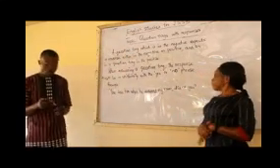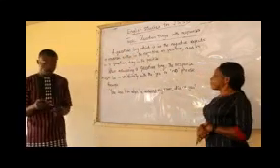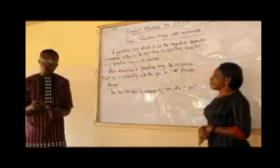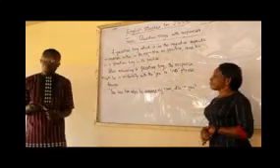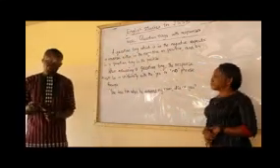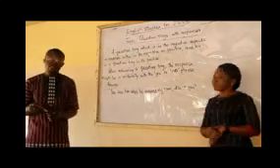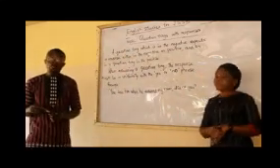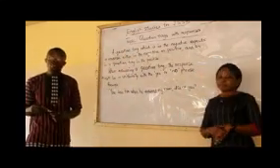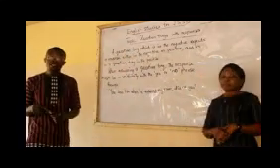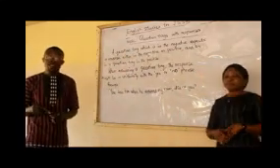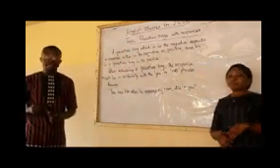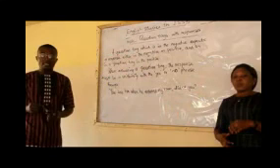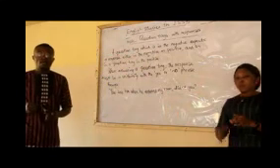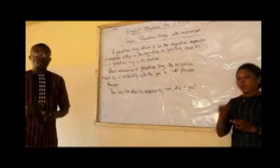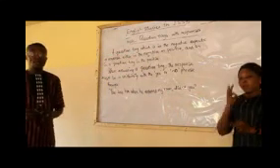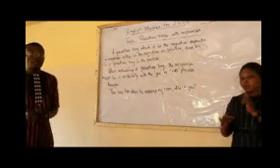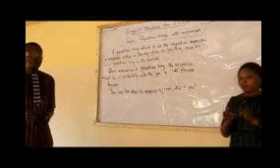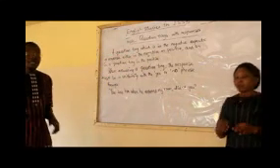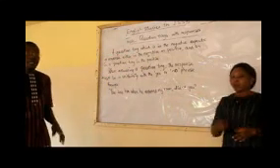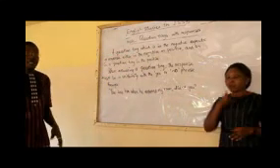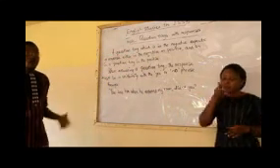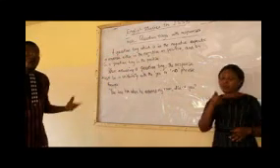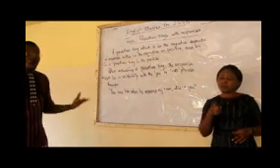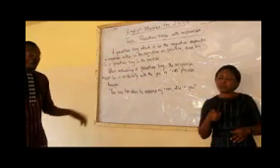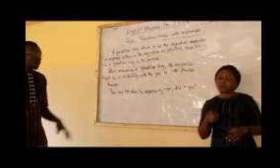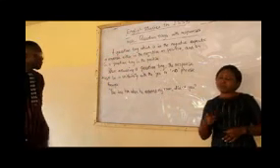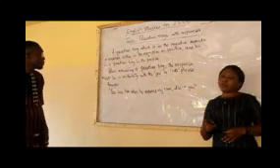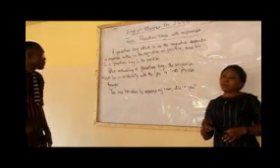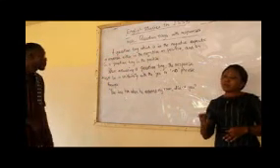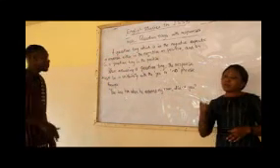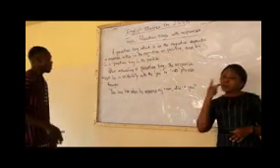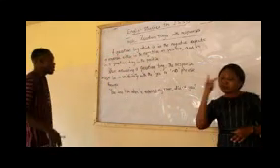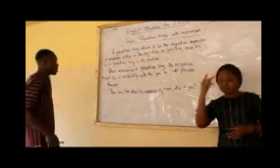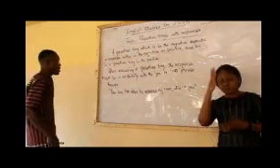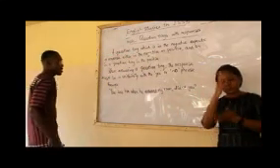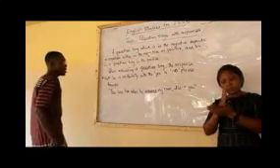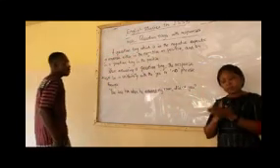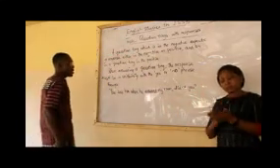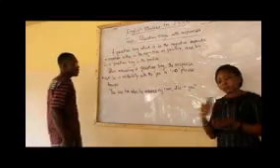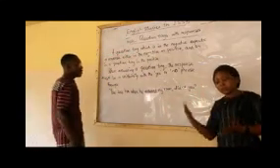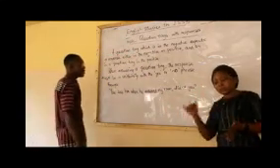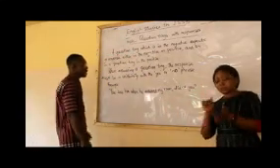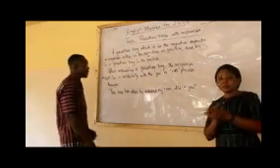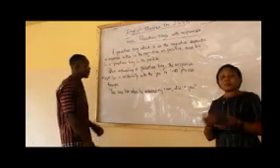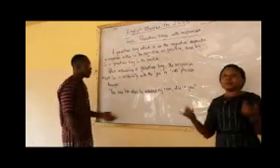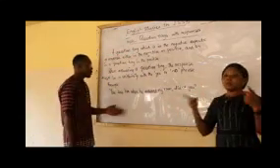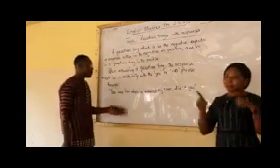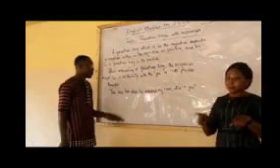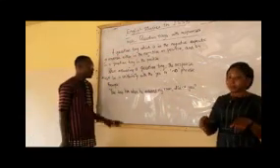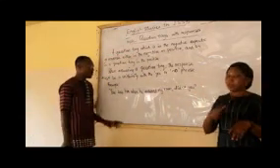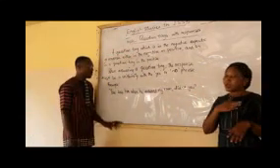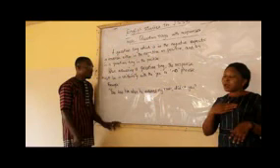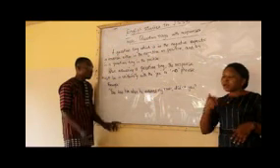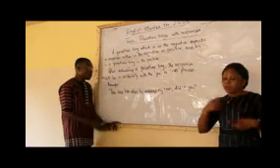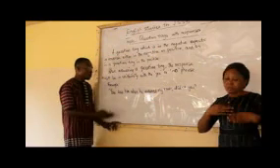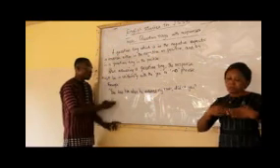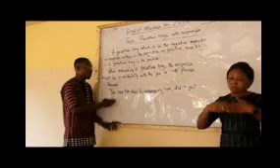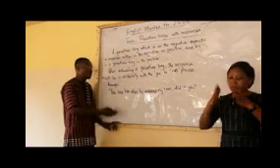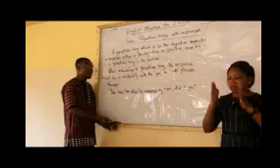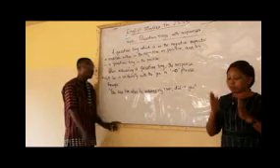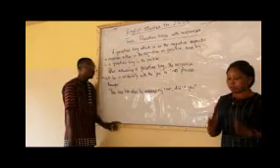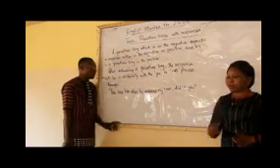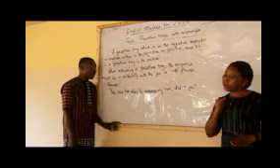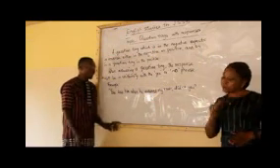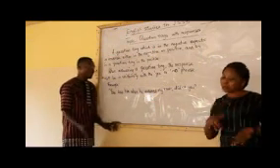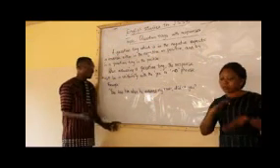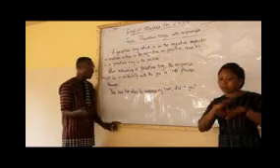So maybe you are a witness to an event that occurred, and maybe a neighbor is calling you